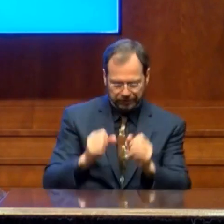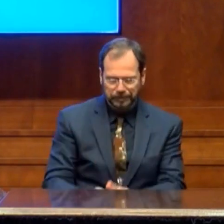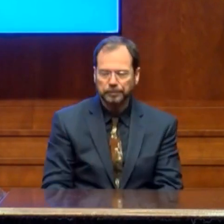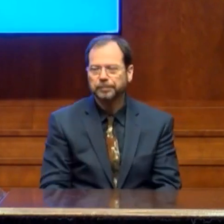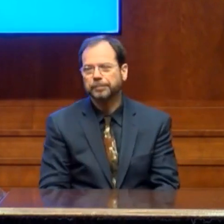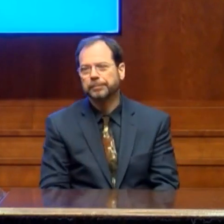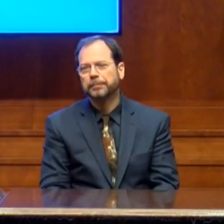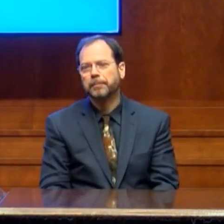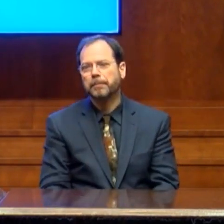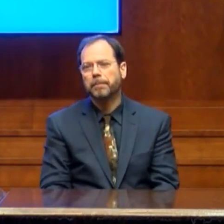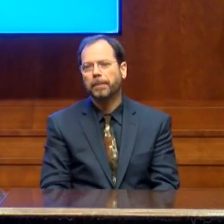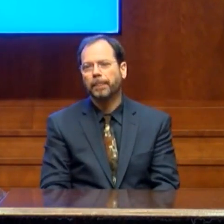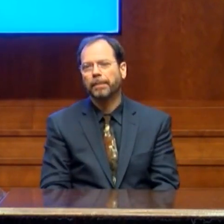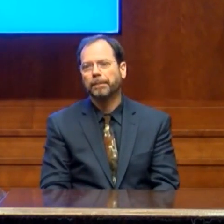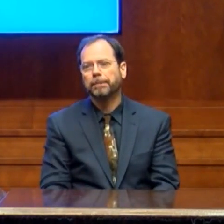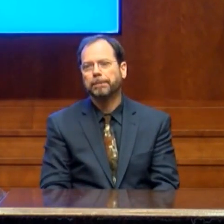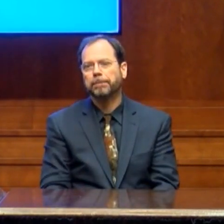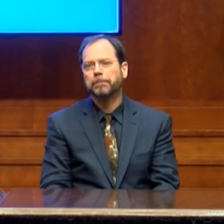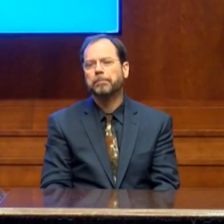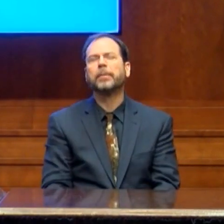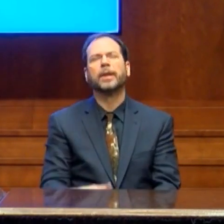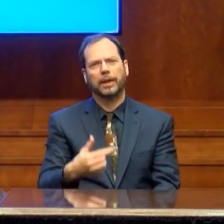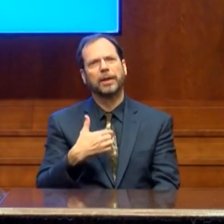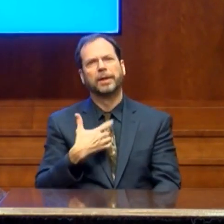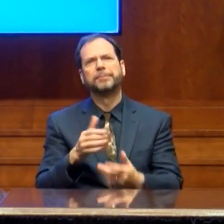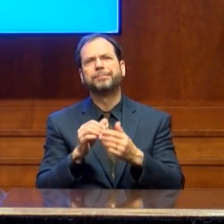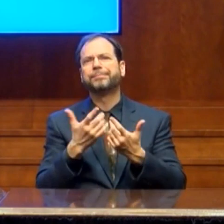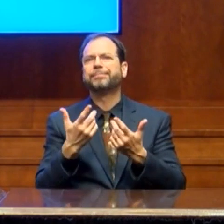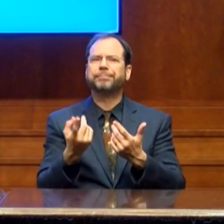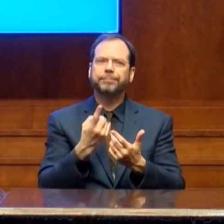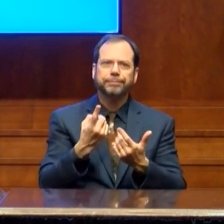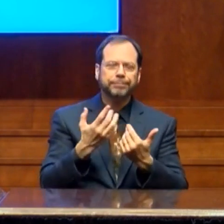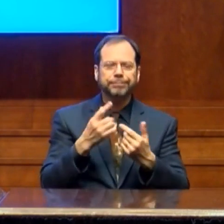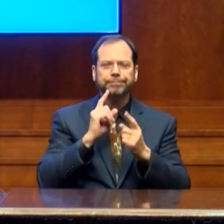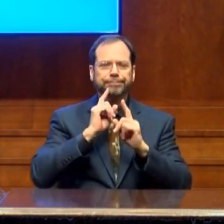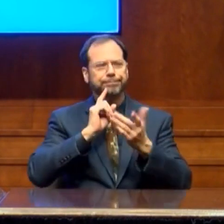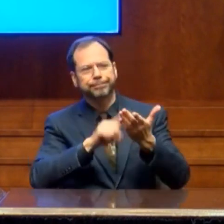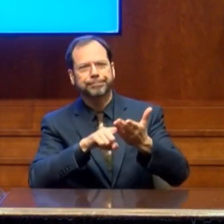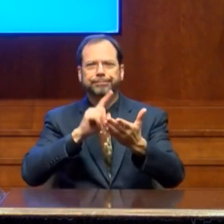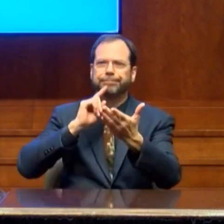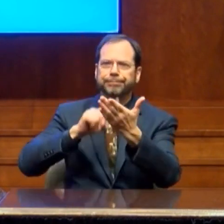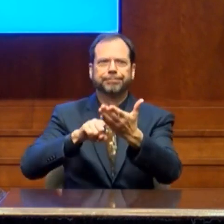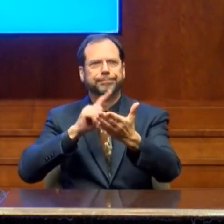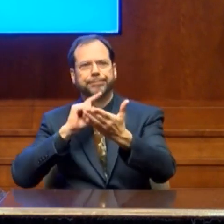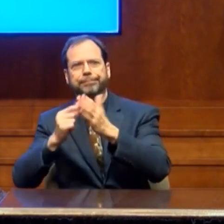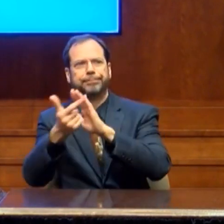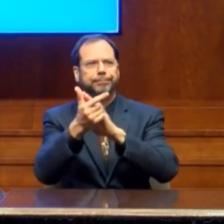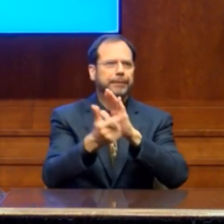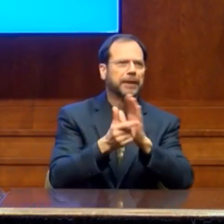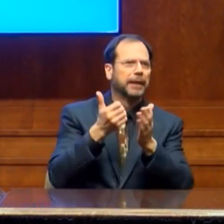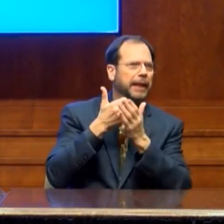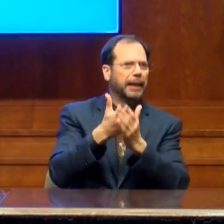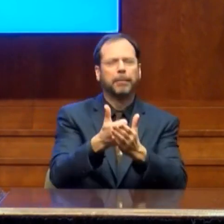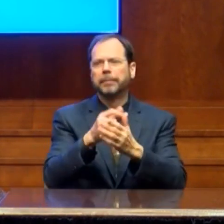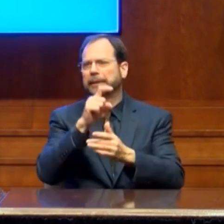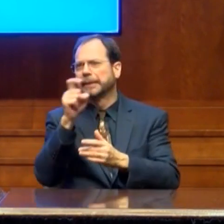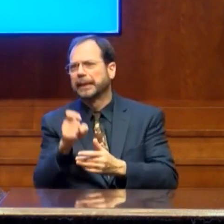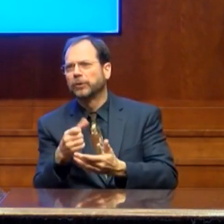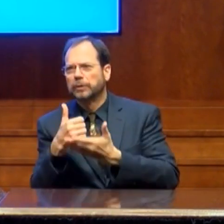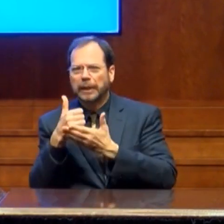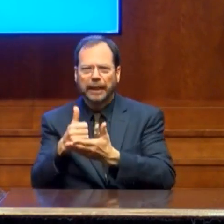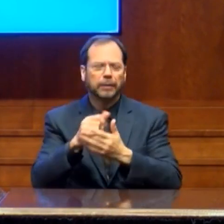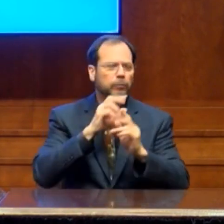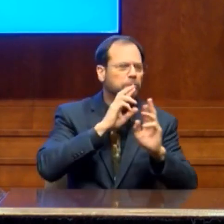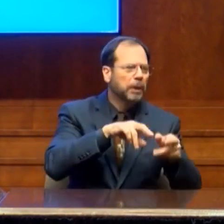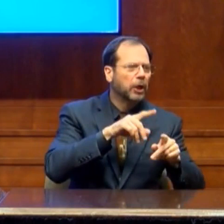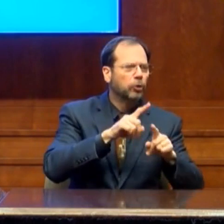President. Now, I continue to go about the process of suspending certain laws where needed to help Texans respond and deal